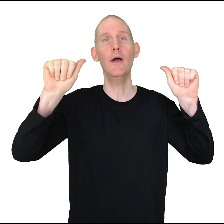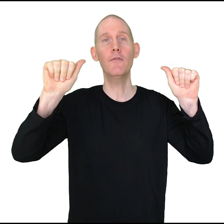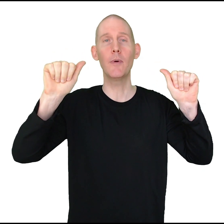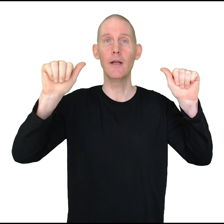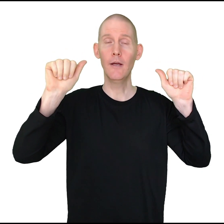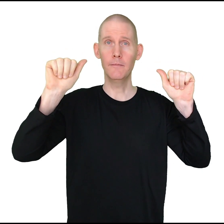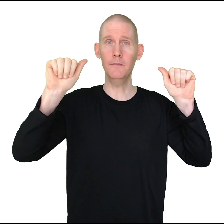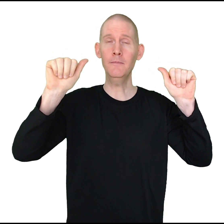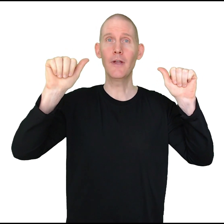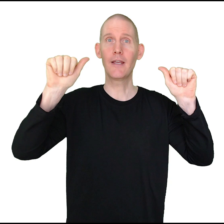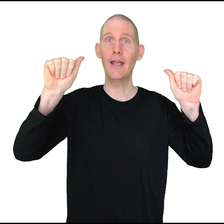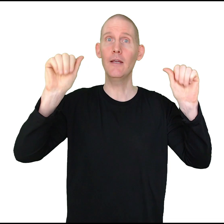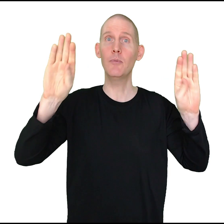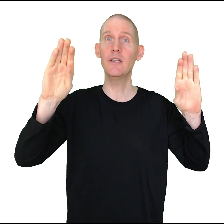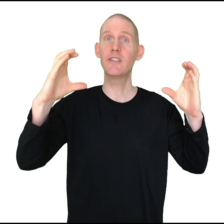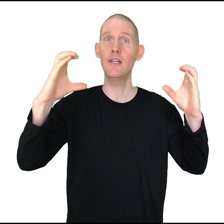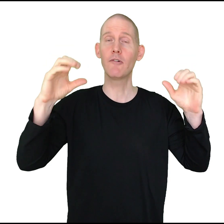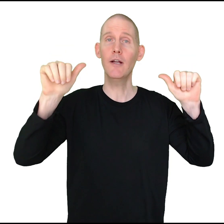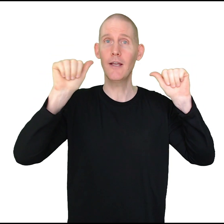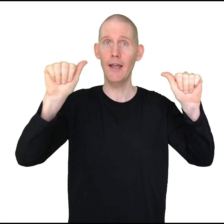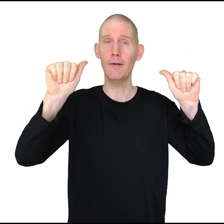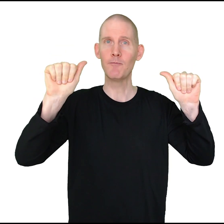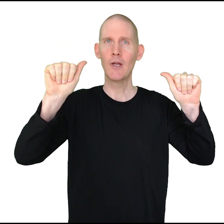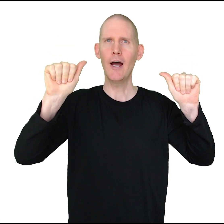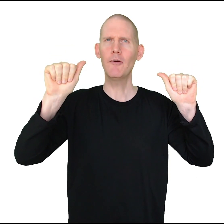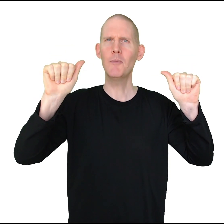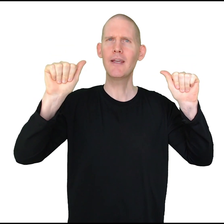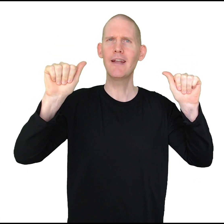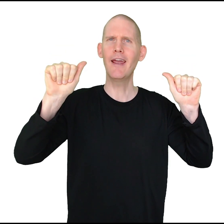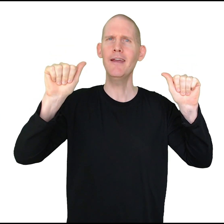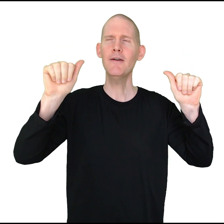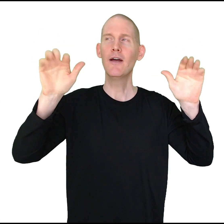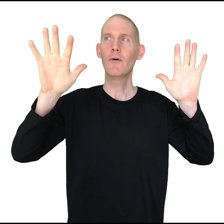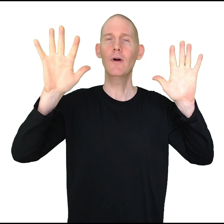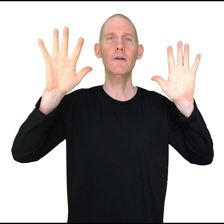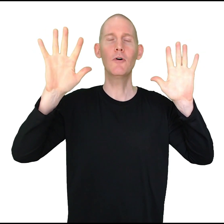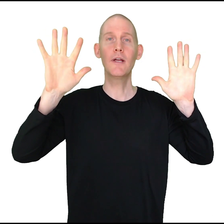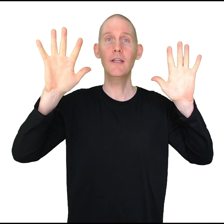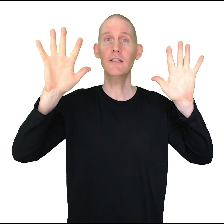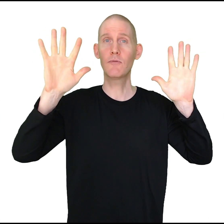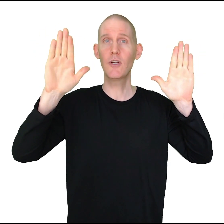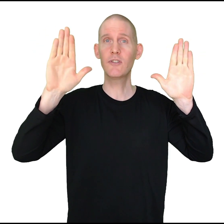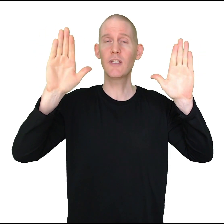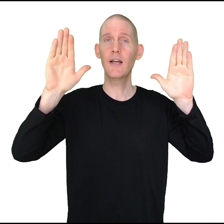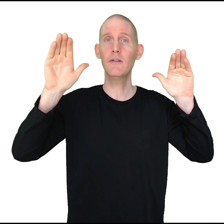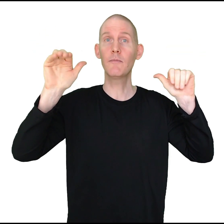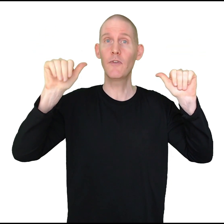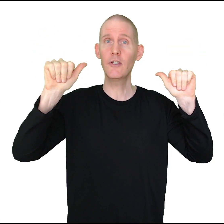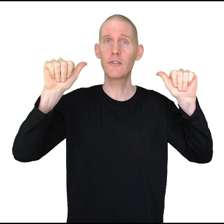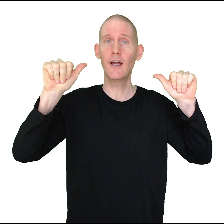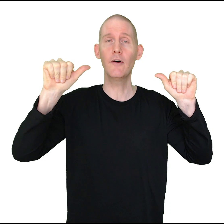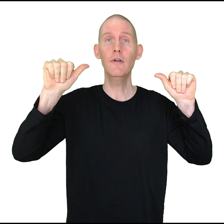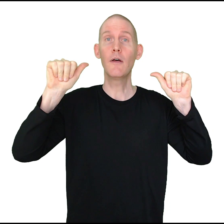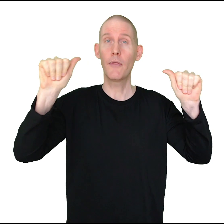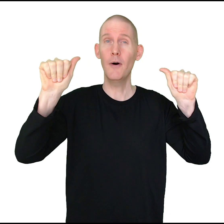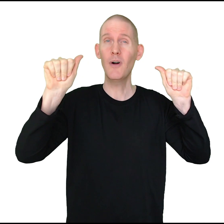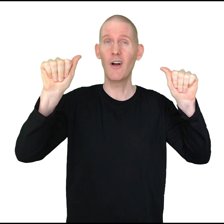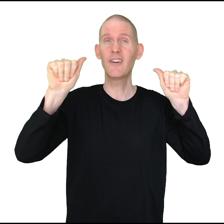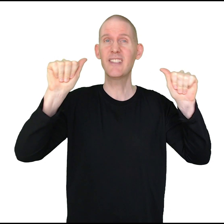alphabet, like A, B, C, right? A. How do you make an A? Well, go like this, fingers together, fingers down, thumb